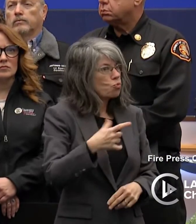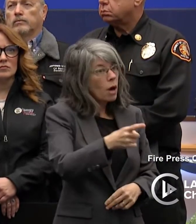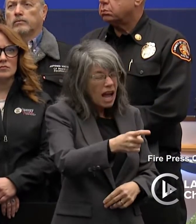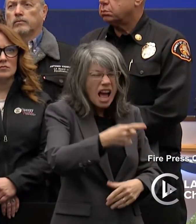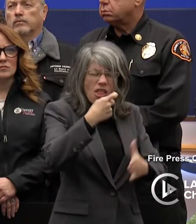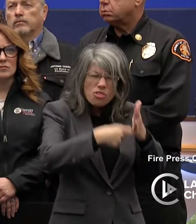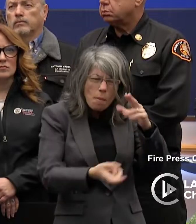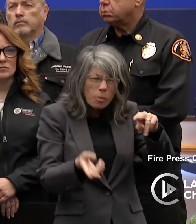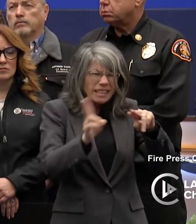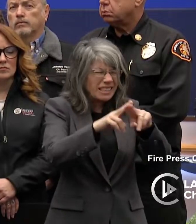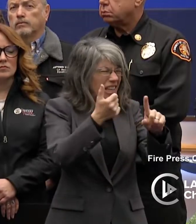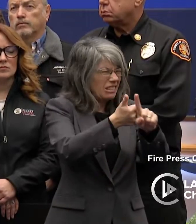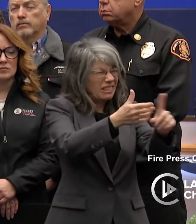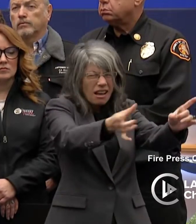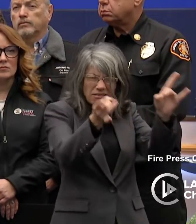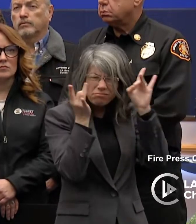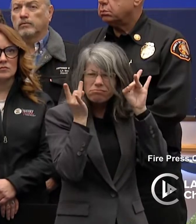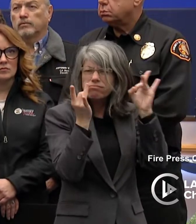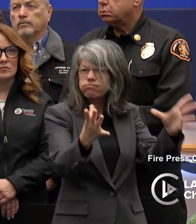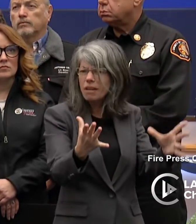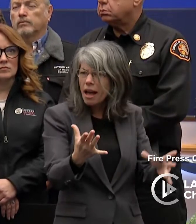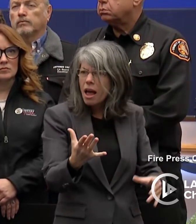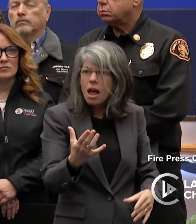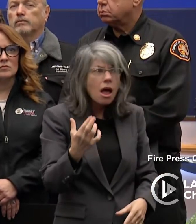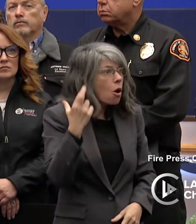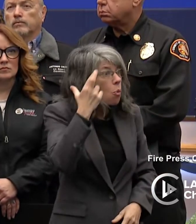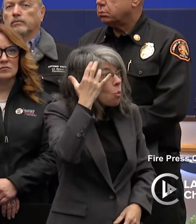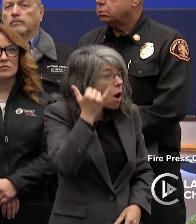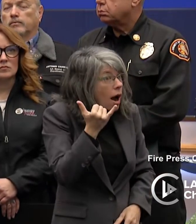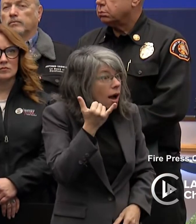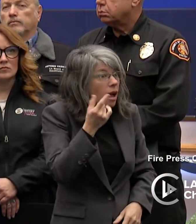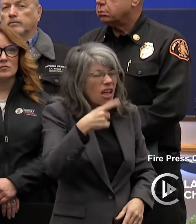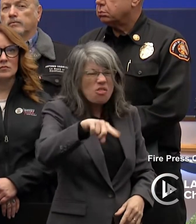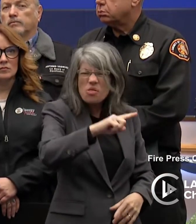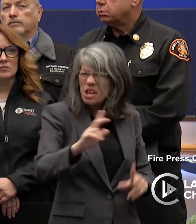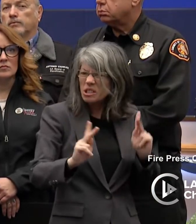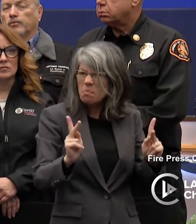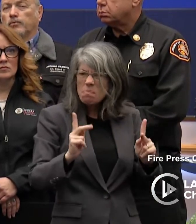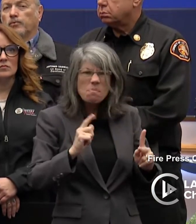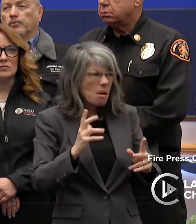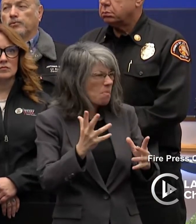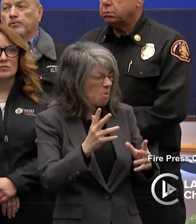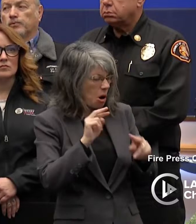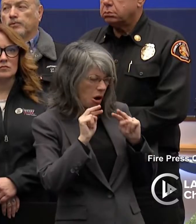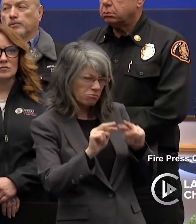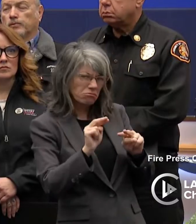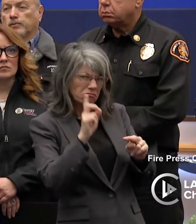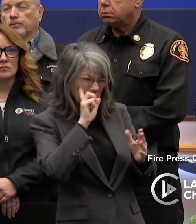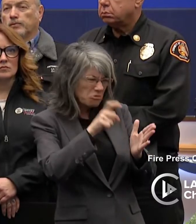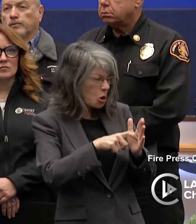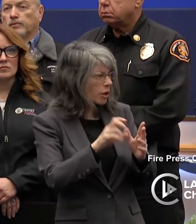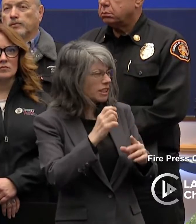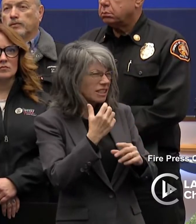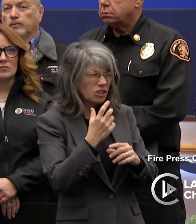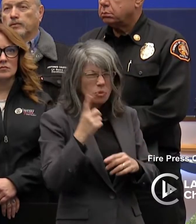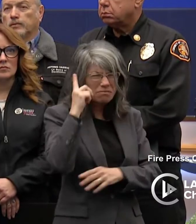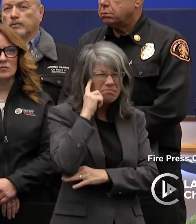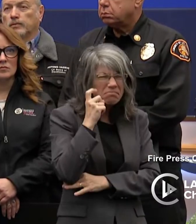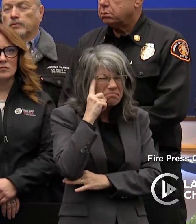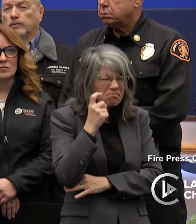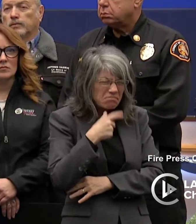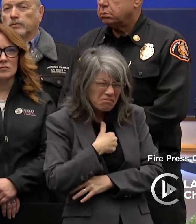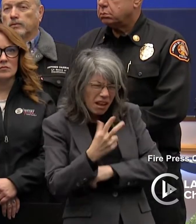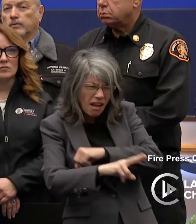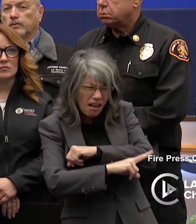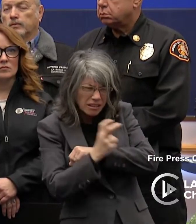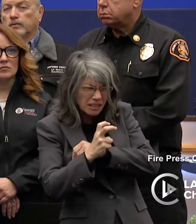is particularly despicable because these are people who are basically looking at this situation and saying, how can I make the